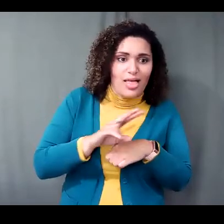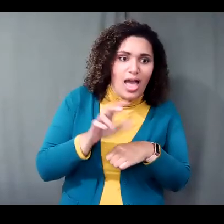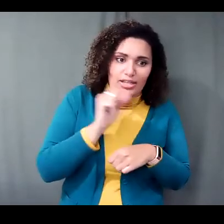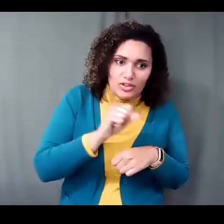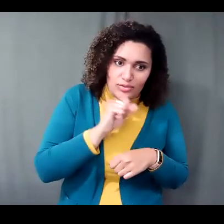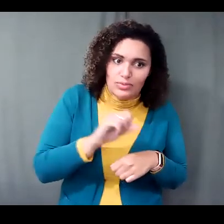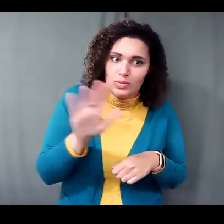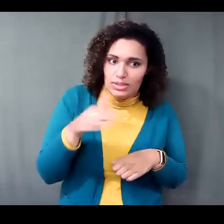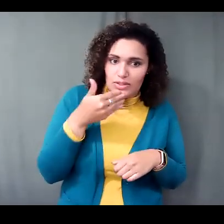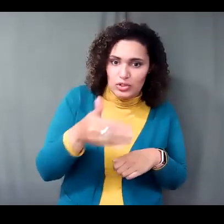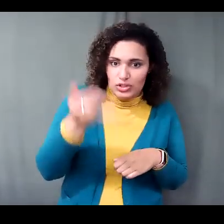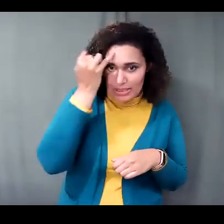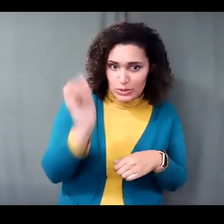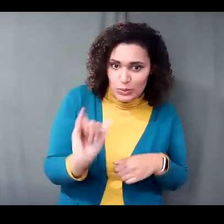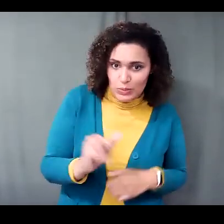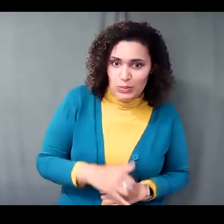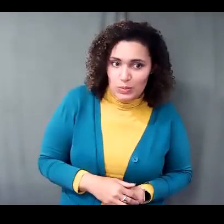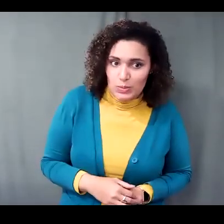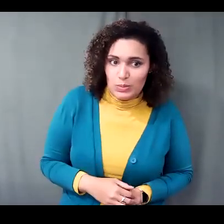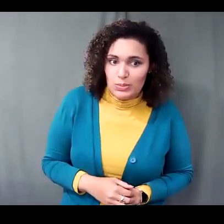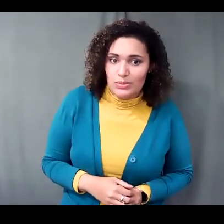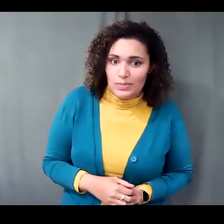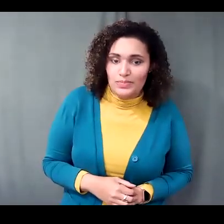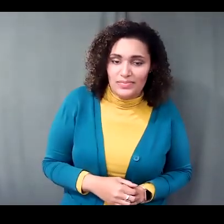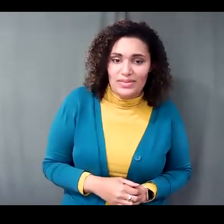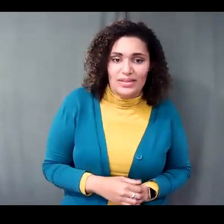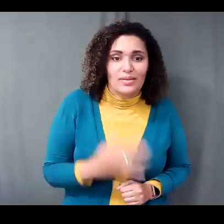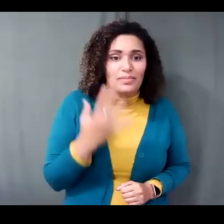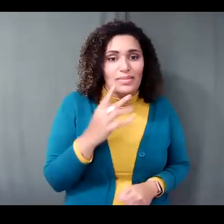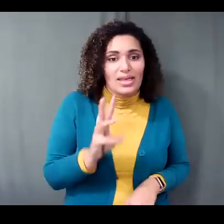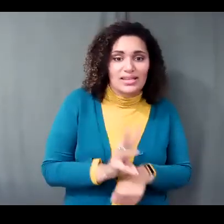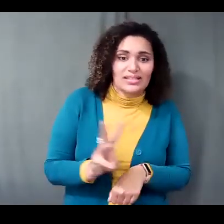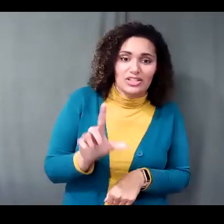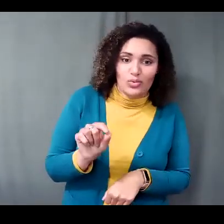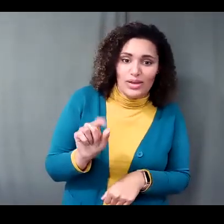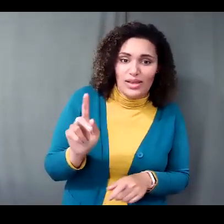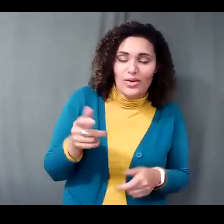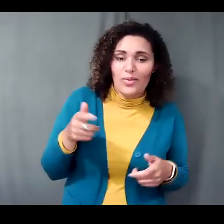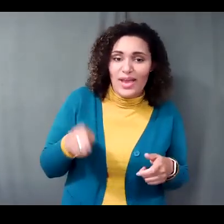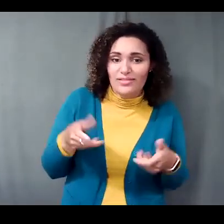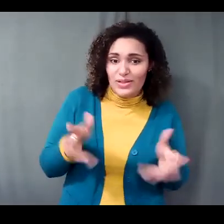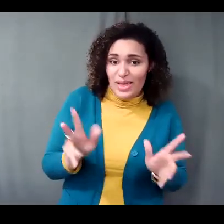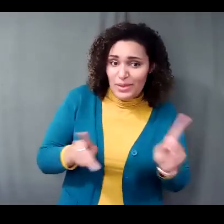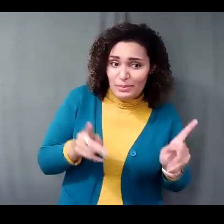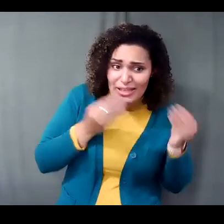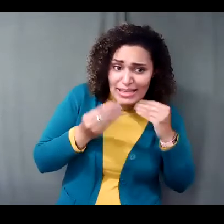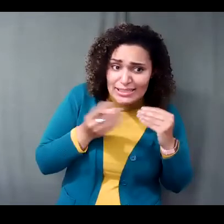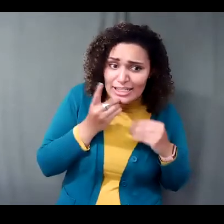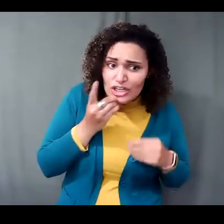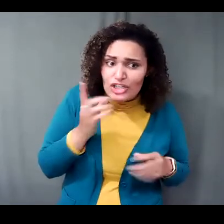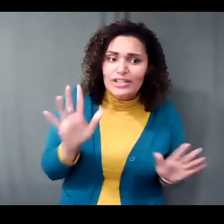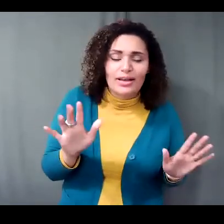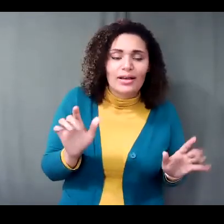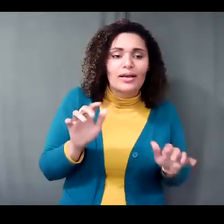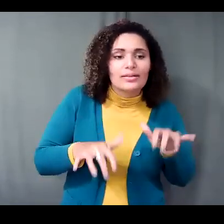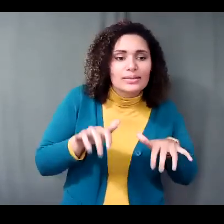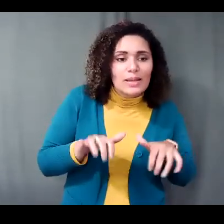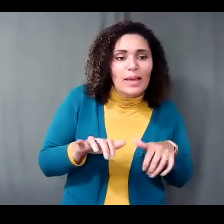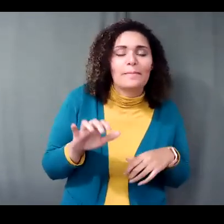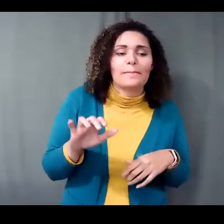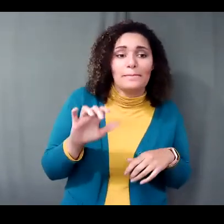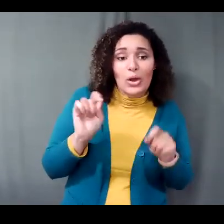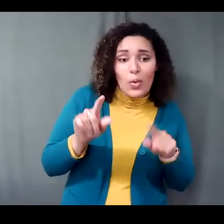the end of the meal kind of thing can be good. But some other ideas I read was also that it can, because of the sweetness, it can